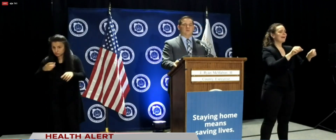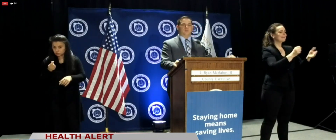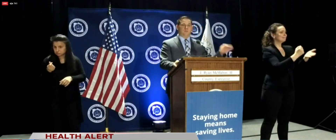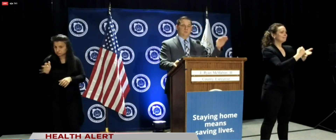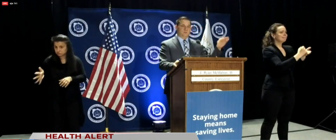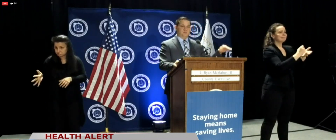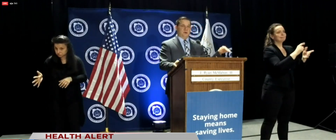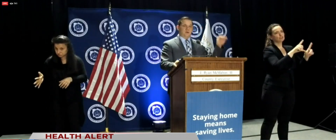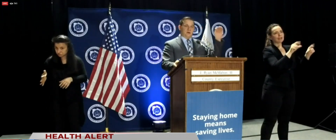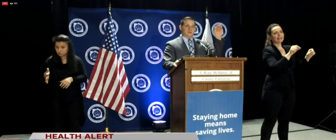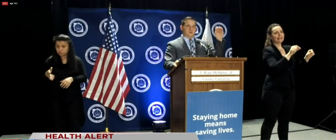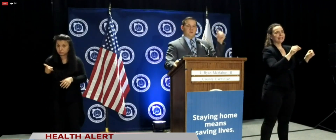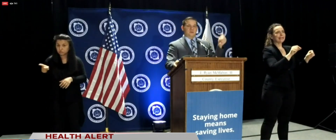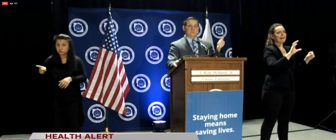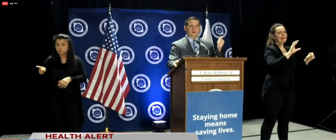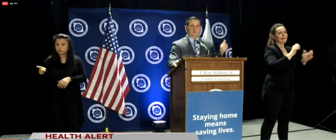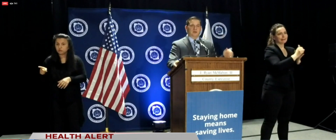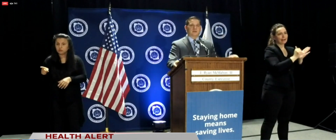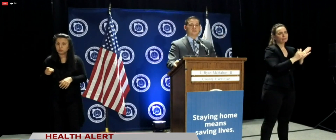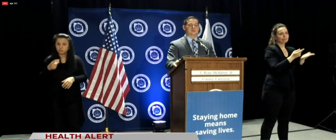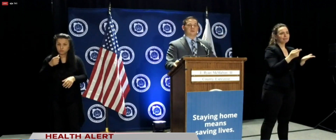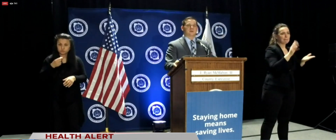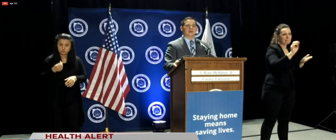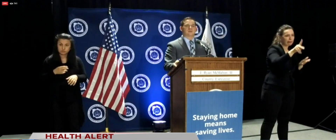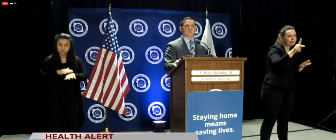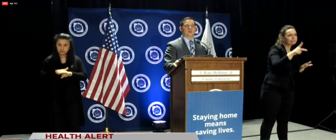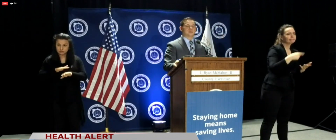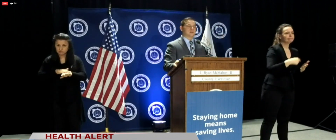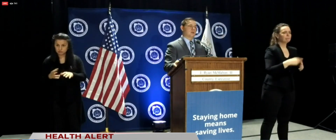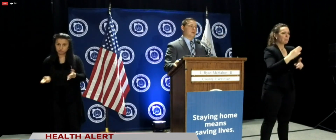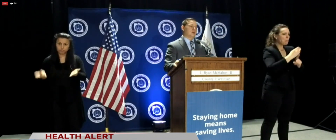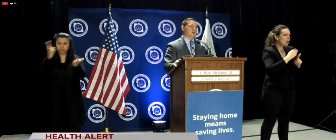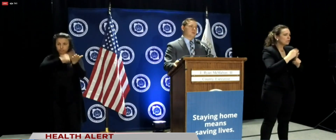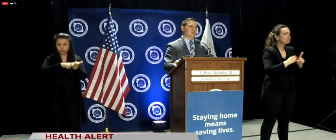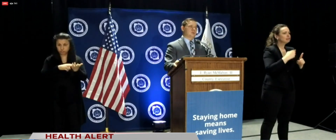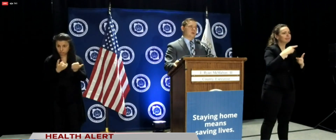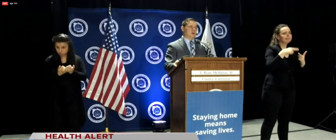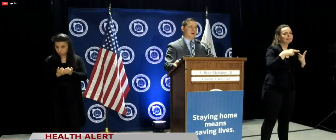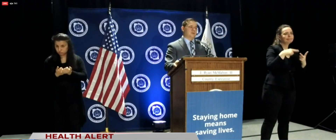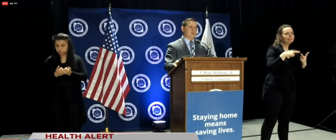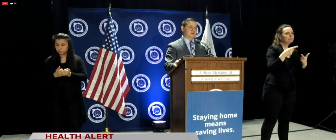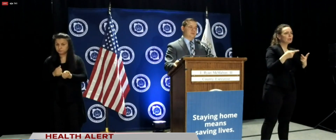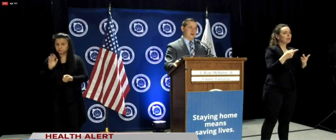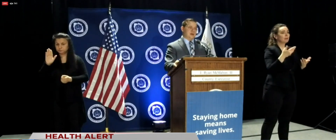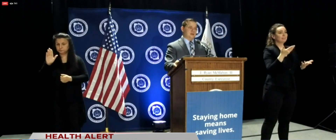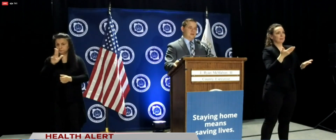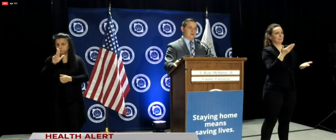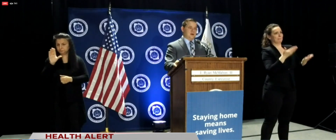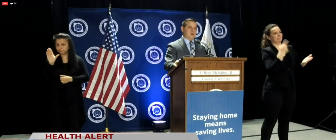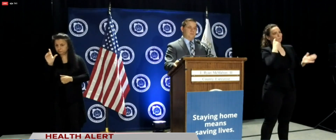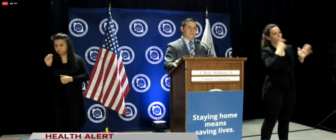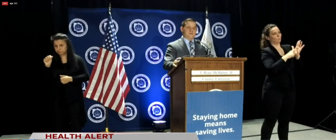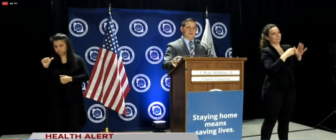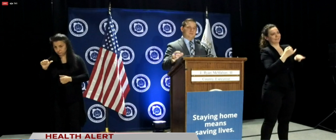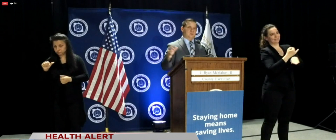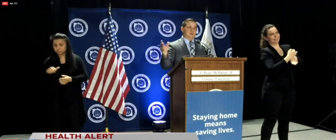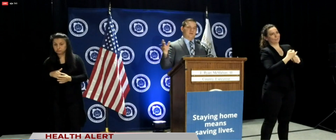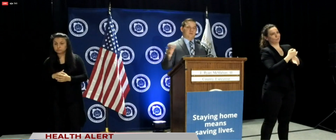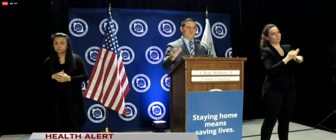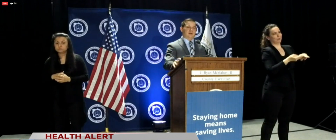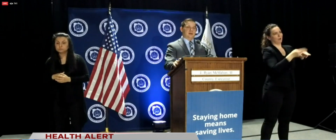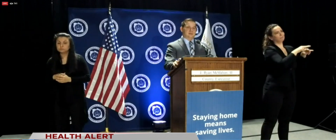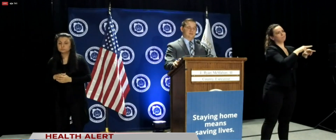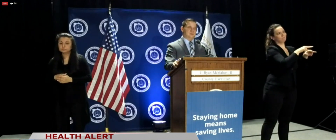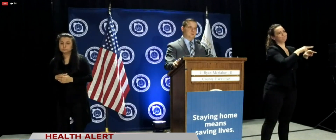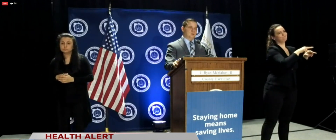you have the better credit scores, get better rates. They're less risk. So these are things that same thing with